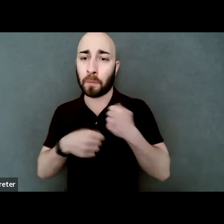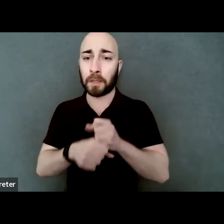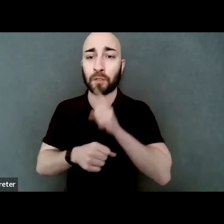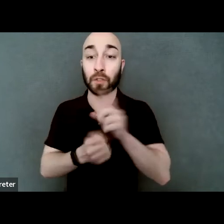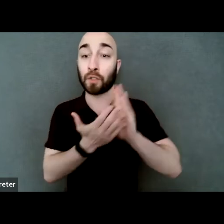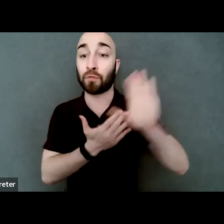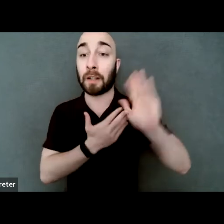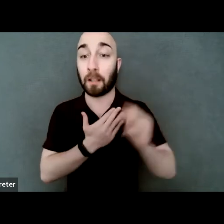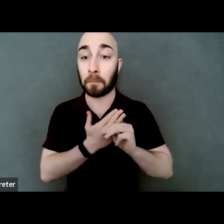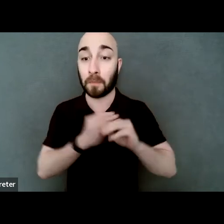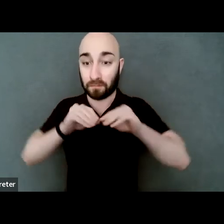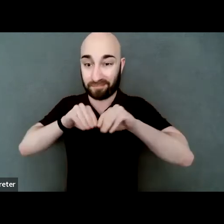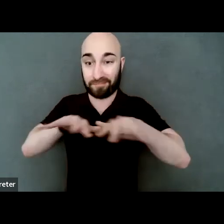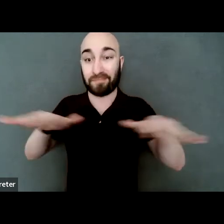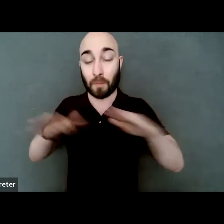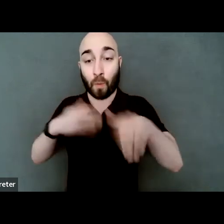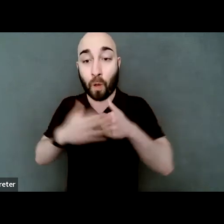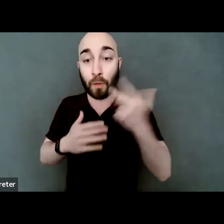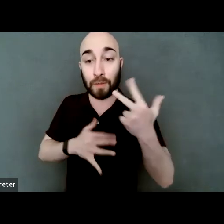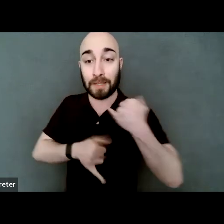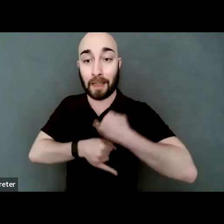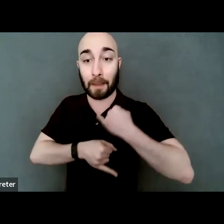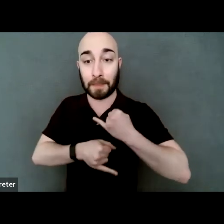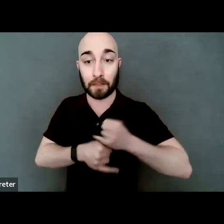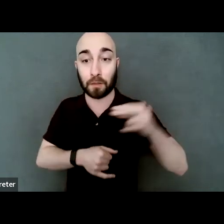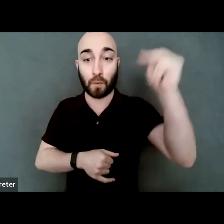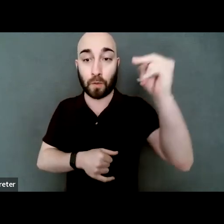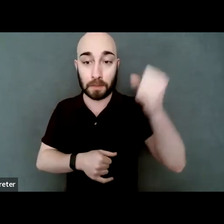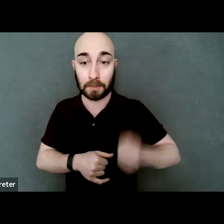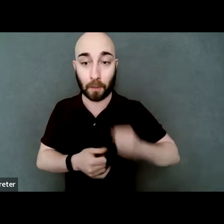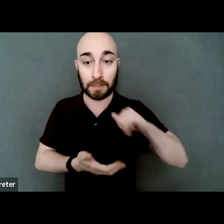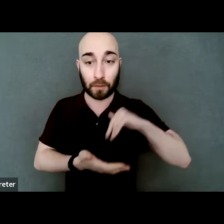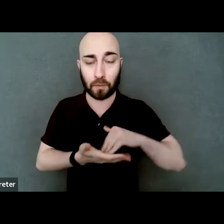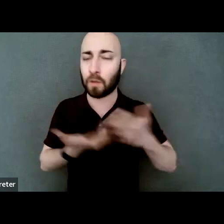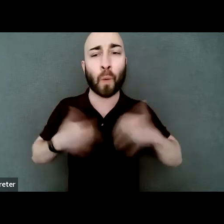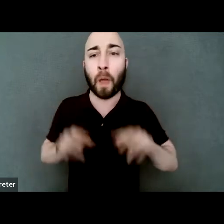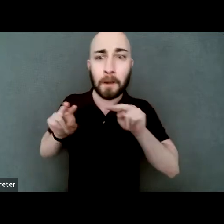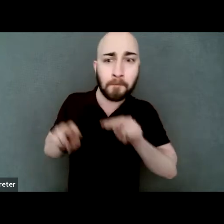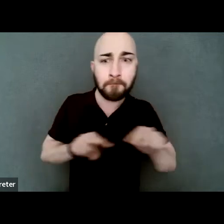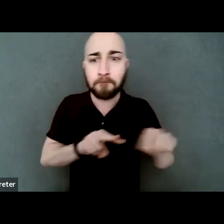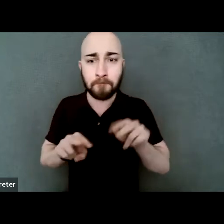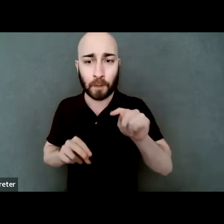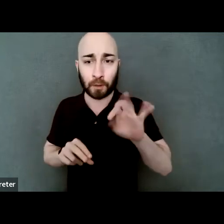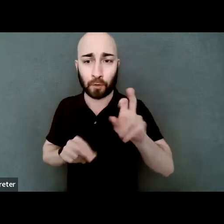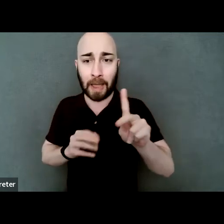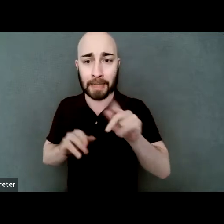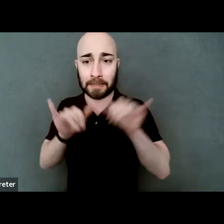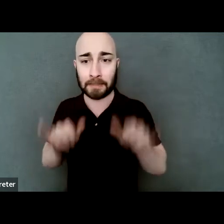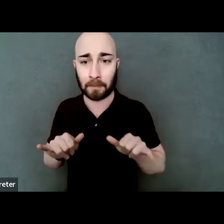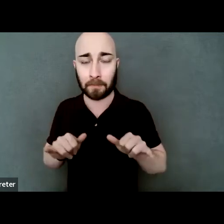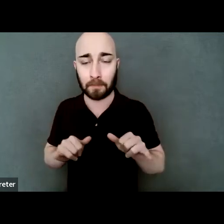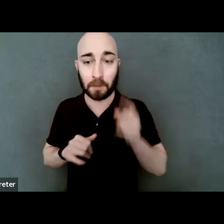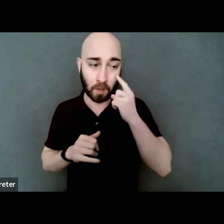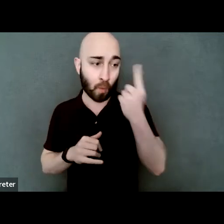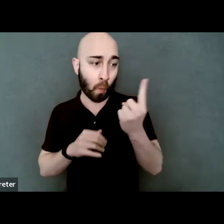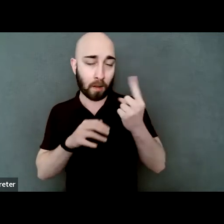was distributed across all three campuses. They didn't want this kind of tracking system where one campus was, which was Central,